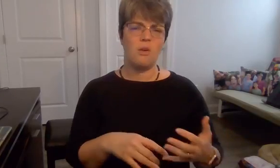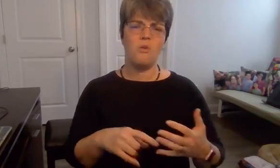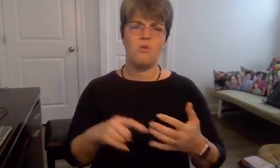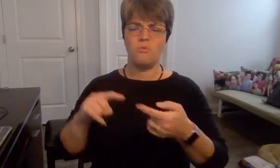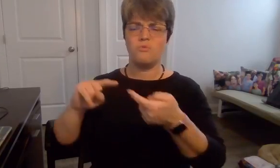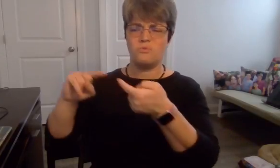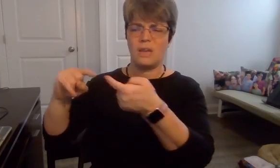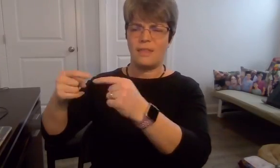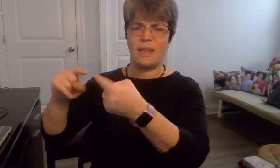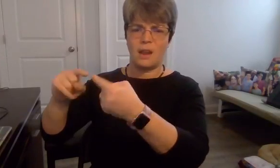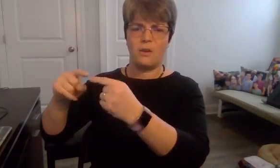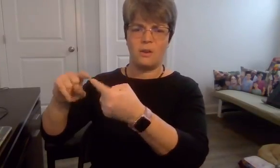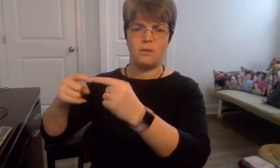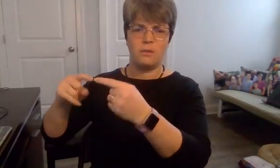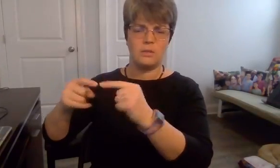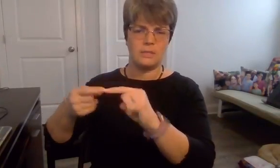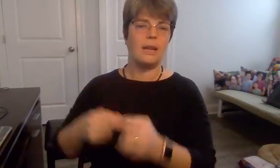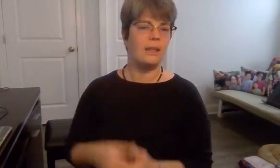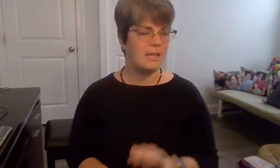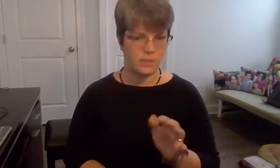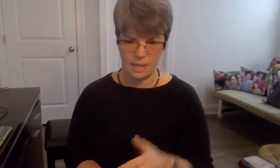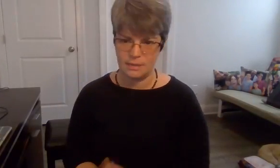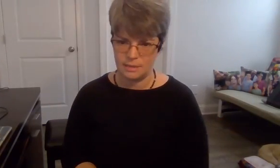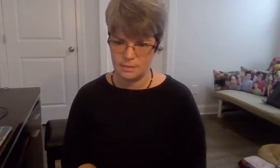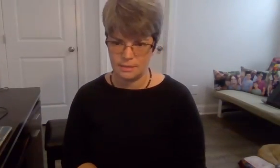oh, yeah, they got hurt. You just sign like that. So yes, it is the same